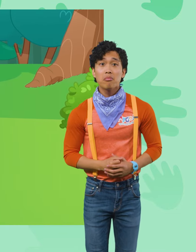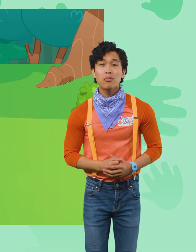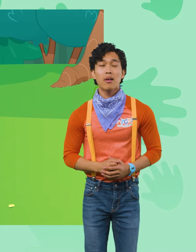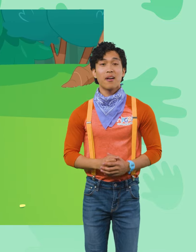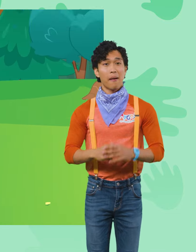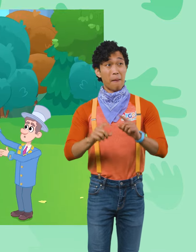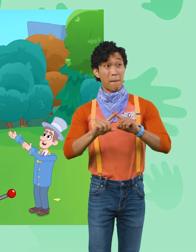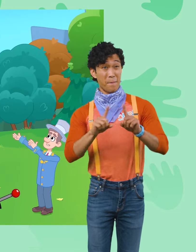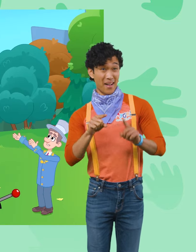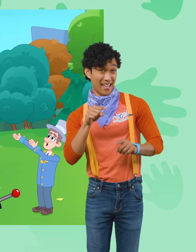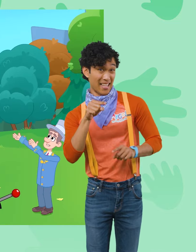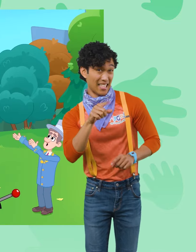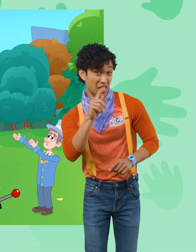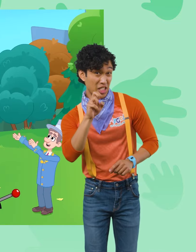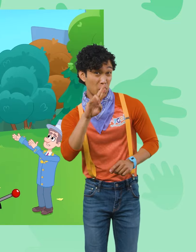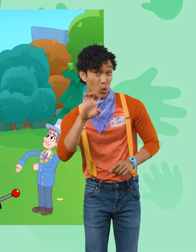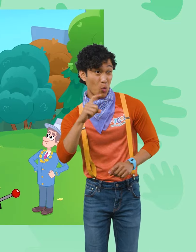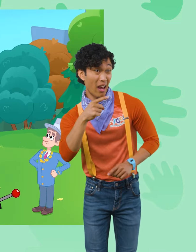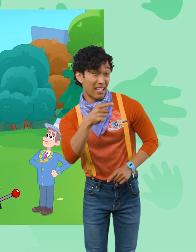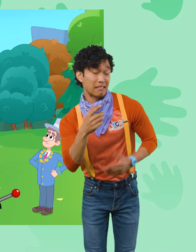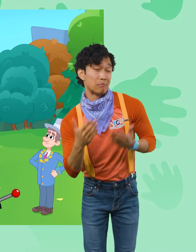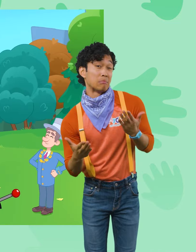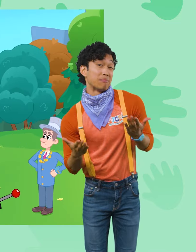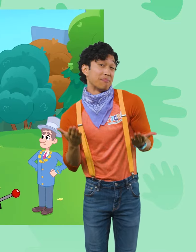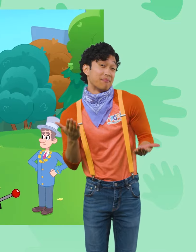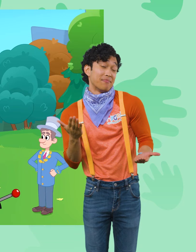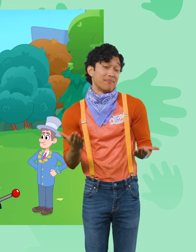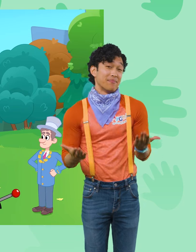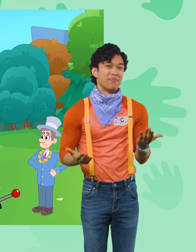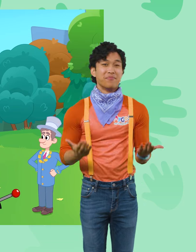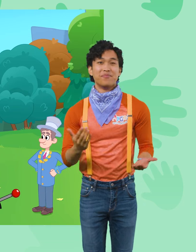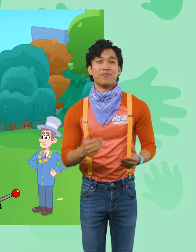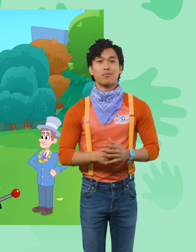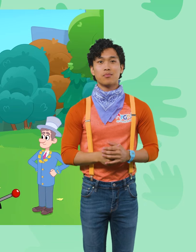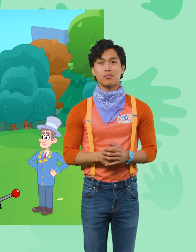Now, this T-Rex, on the other hand.